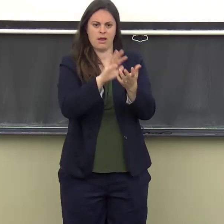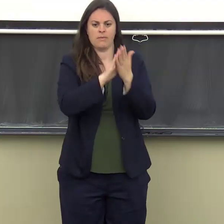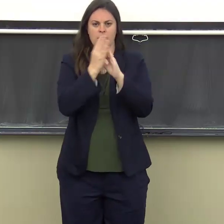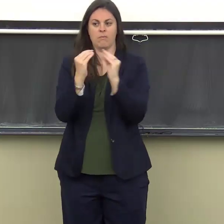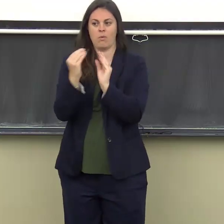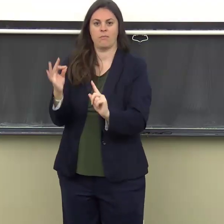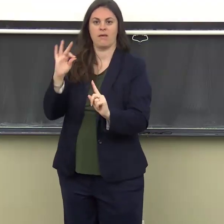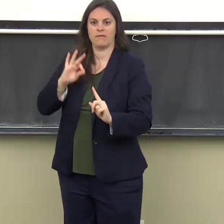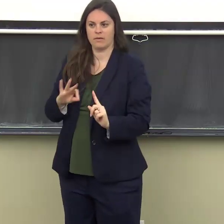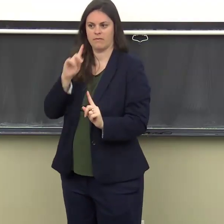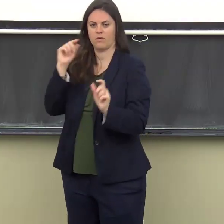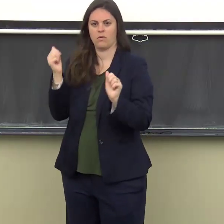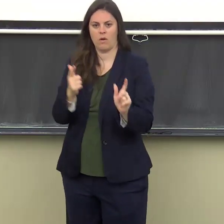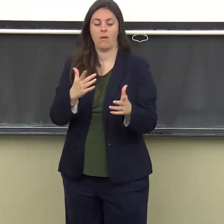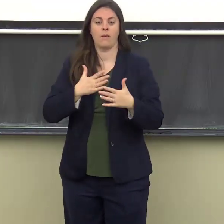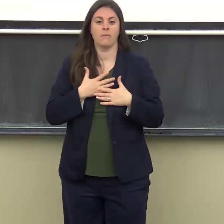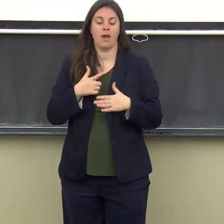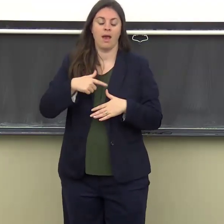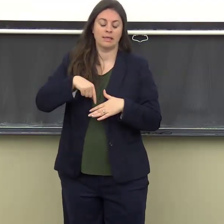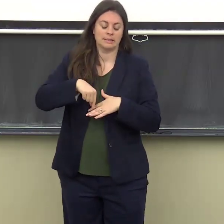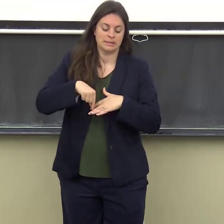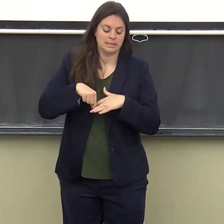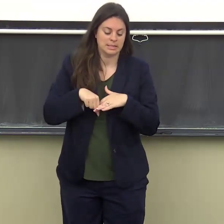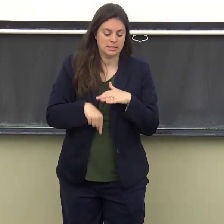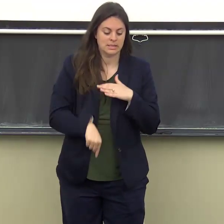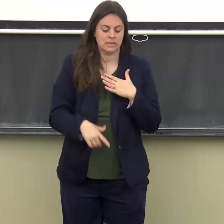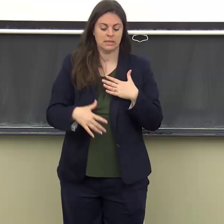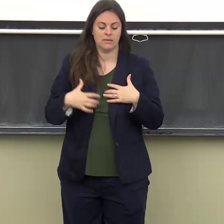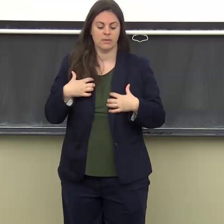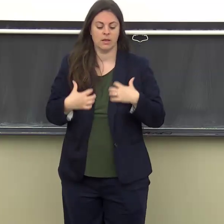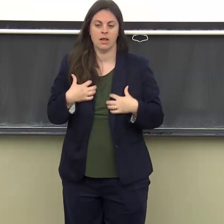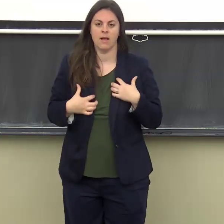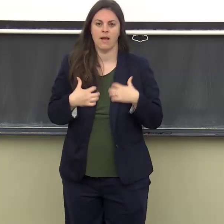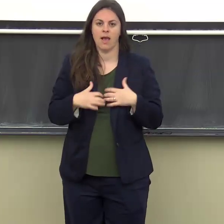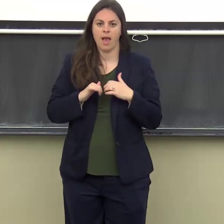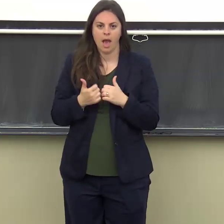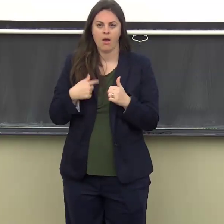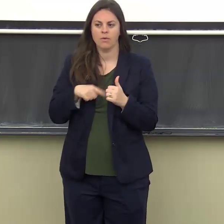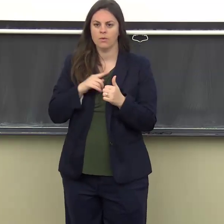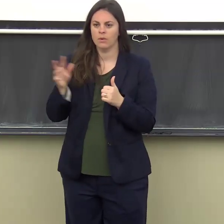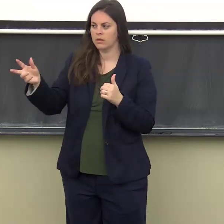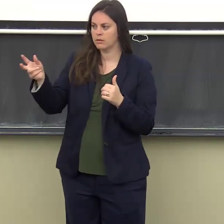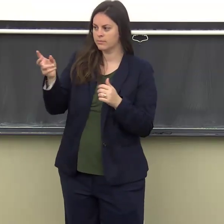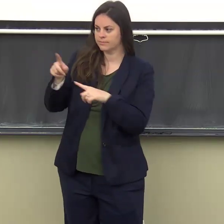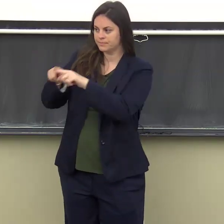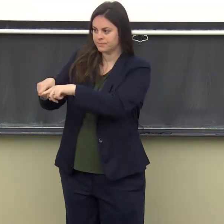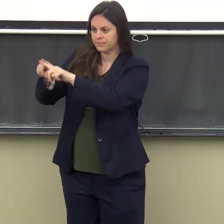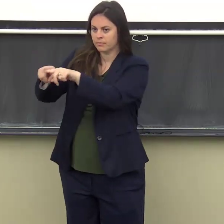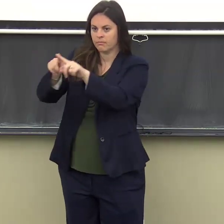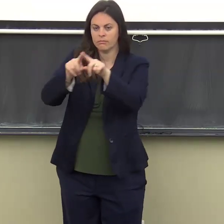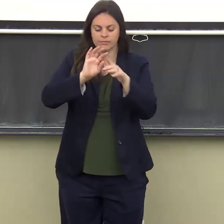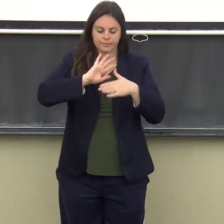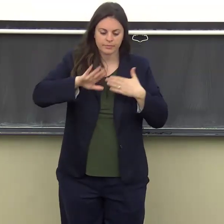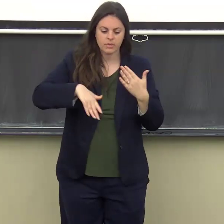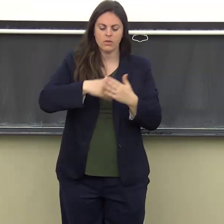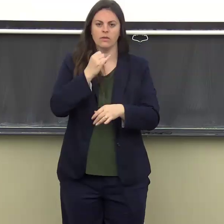deep pragmatism, I'm thinking, how do we pull on all our pre-existing institutions, all the roles, all the work? And I think I just want to offer that like